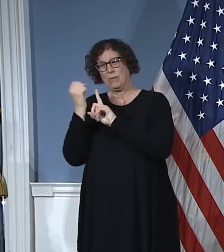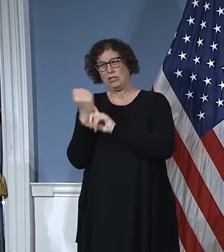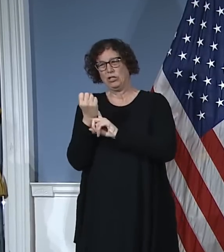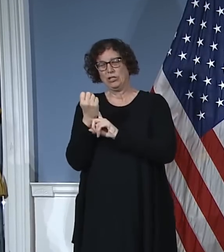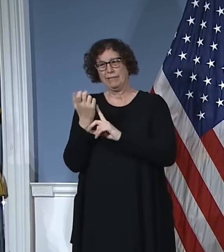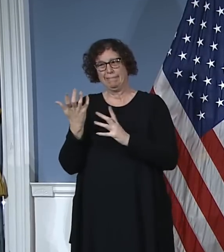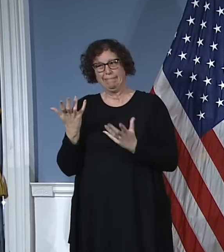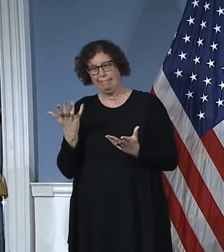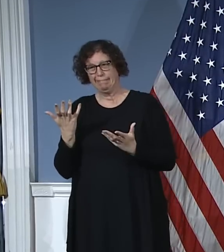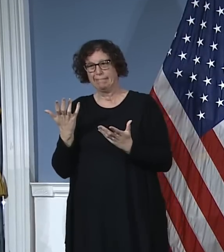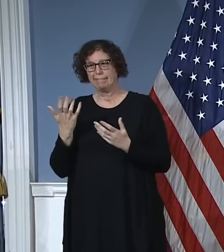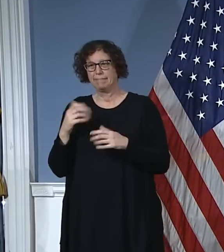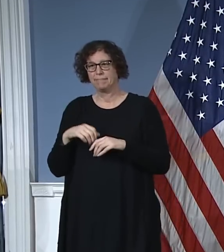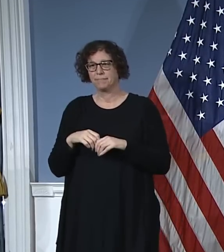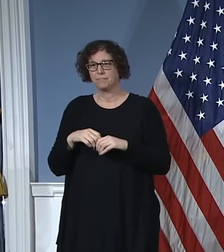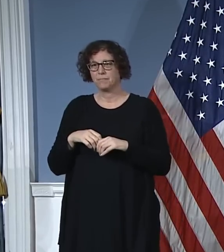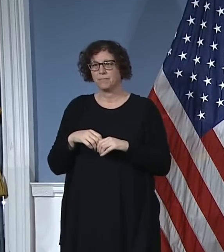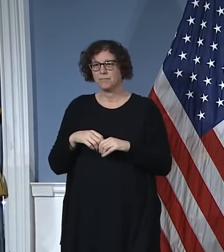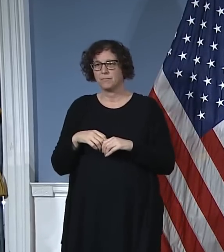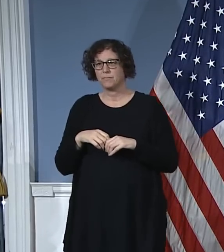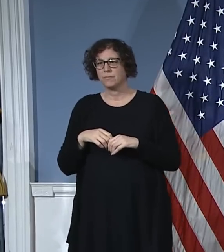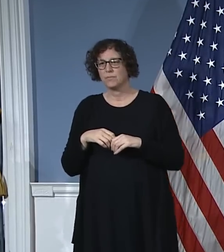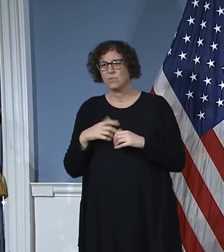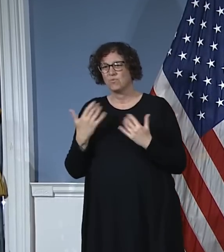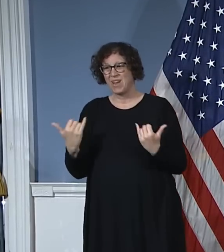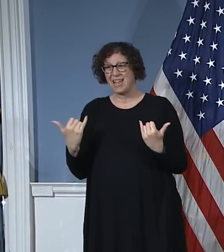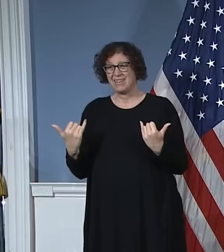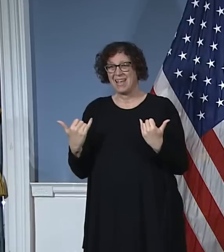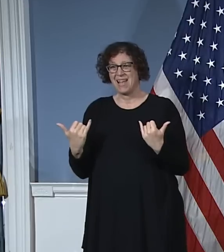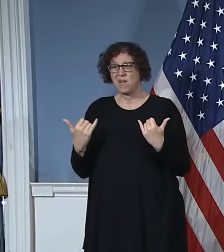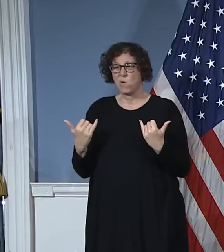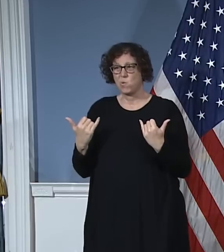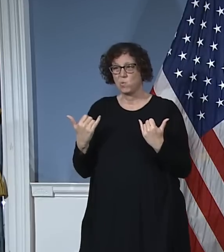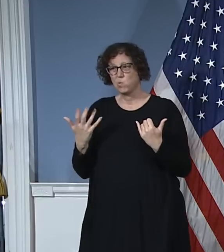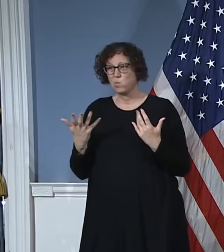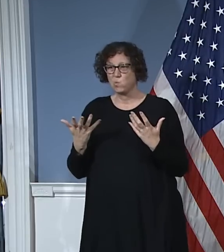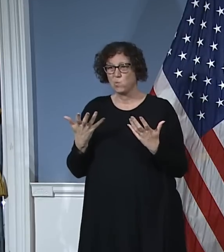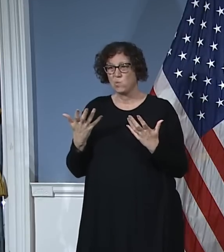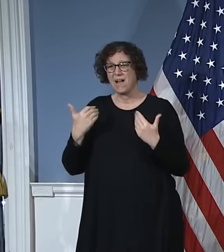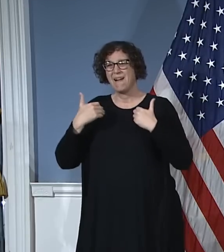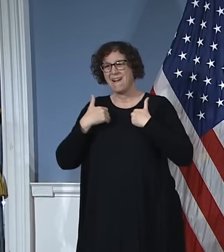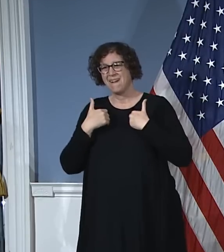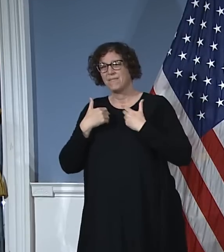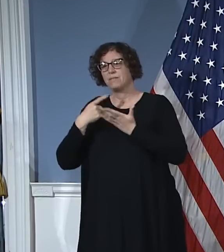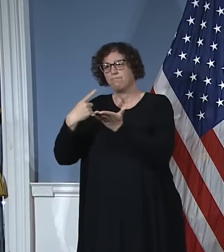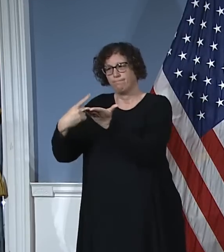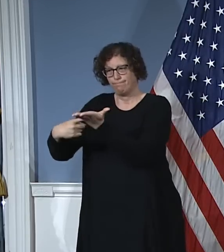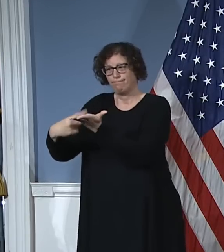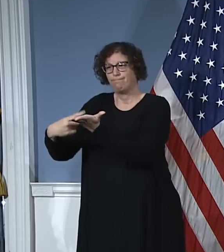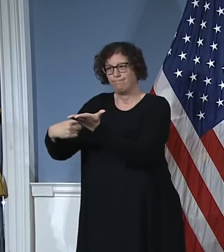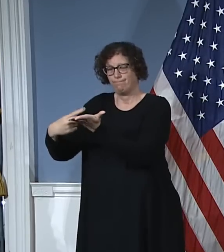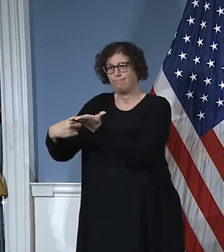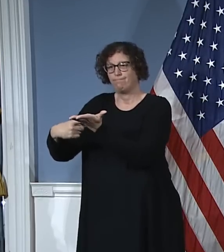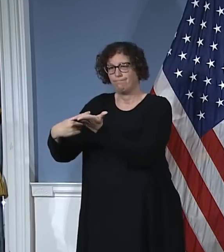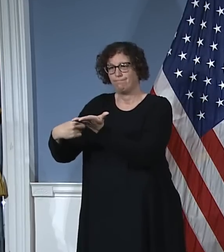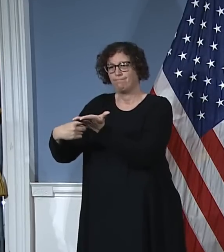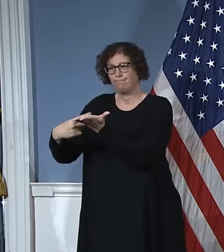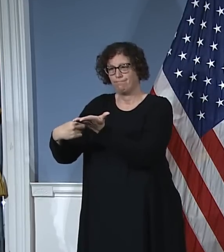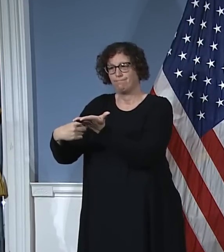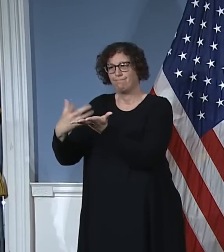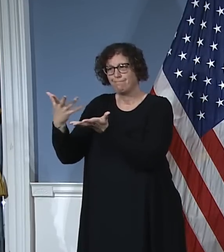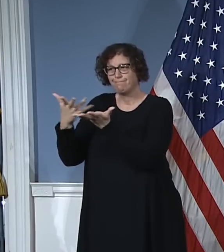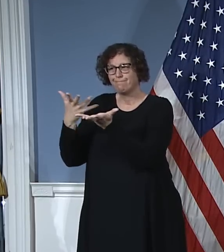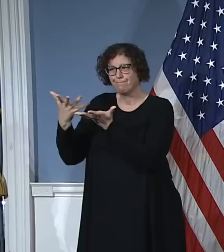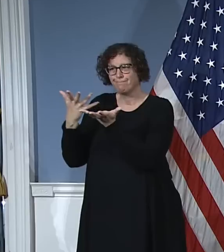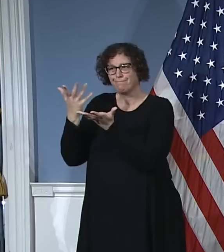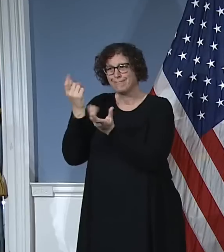as we speak, there is a real discussion going on. This is directly responsive to your question. There's a real discussion